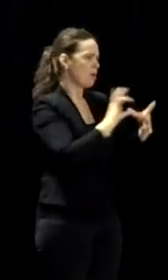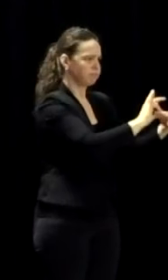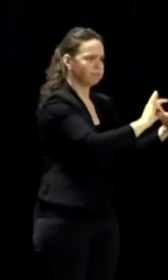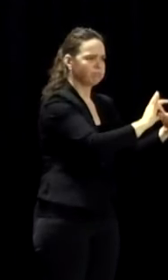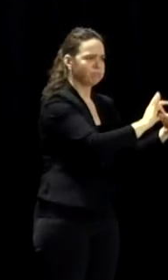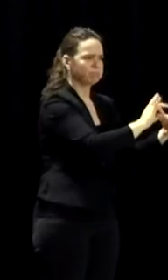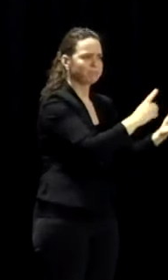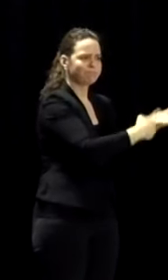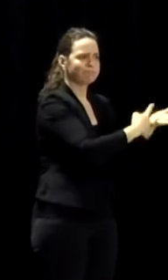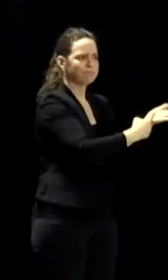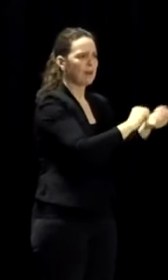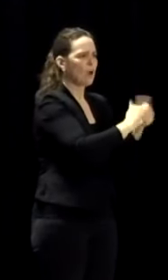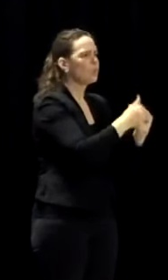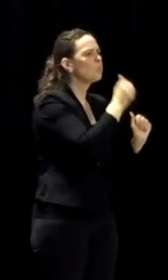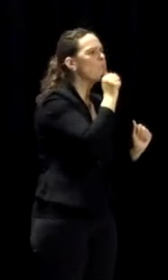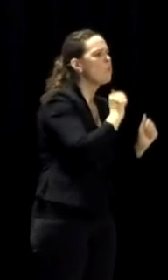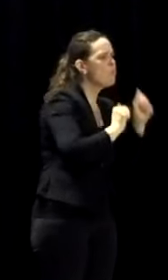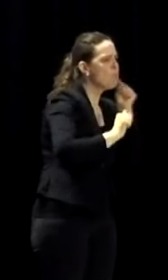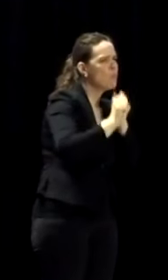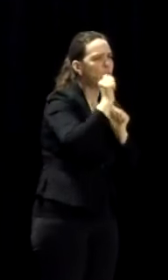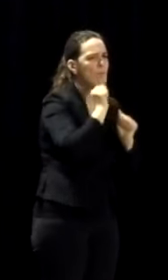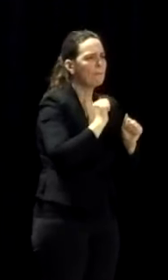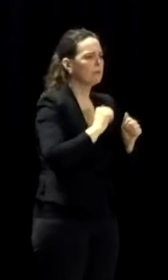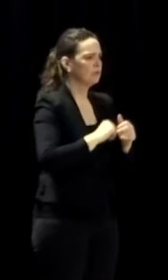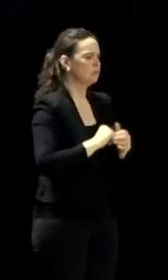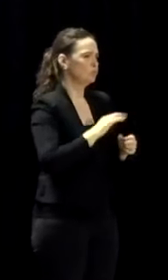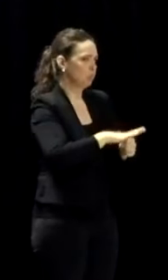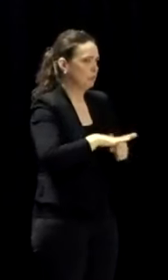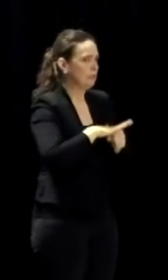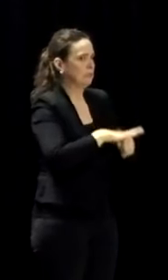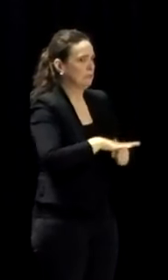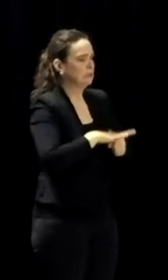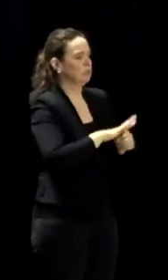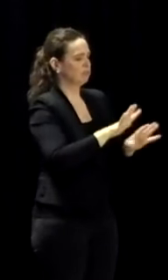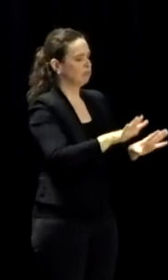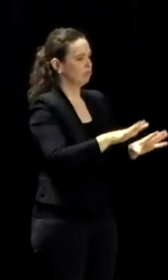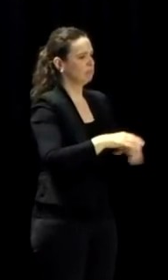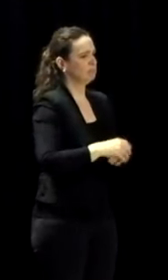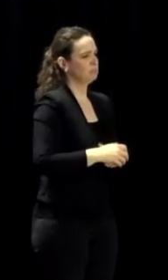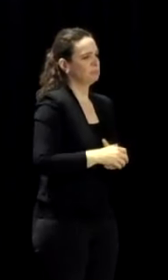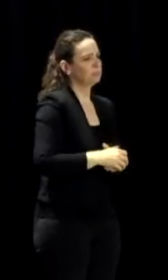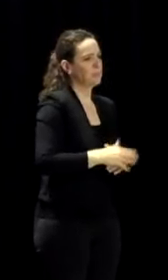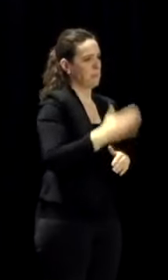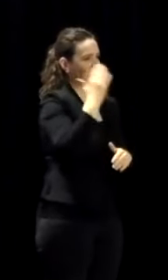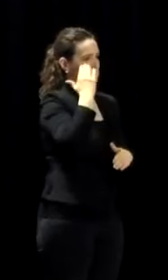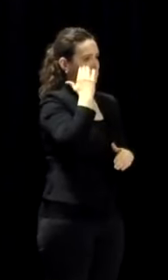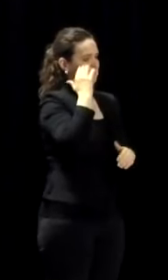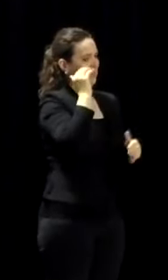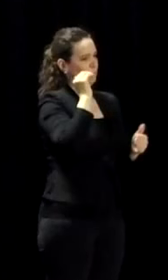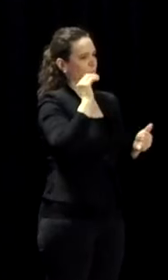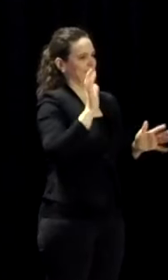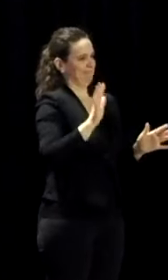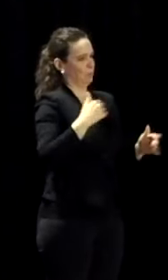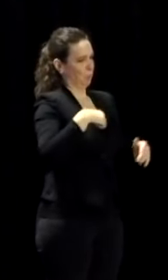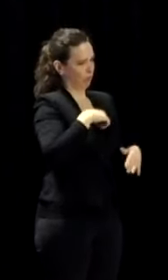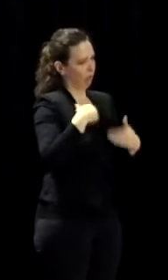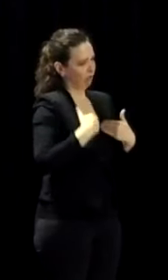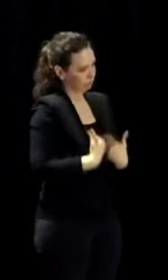techniques. We're into this process a little bit. Everybody's getting tired. Some days we're all a little crankier than